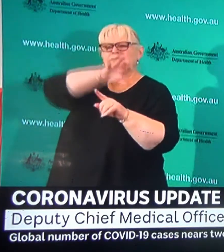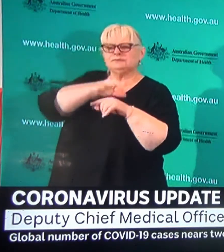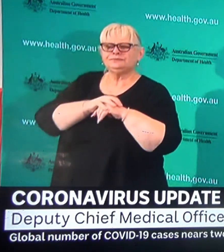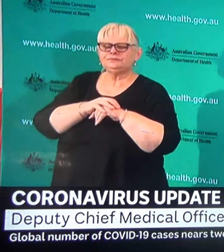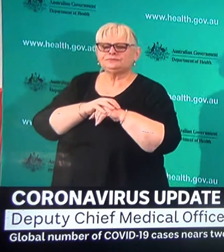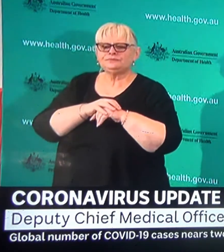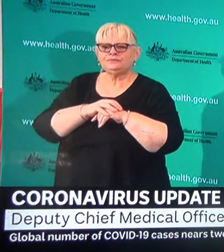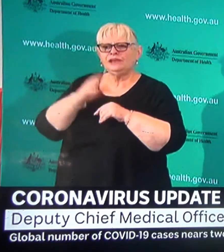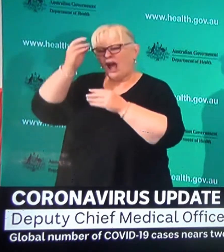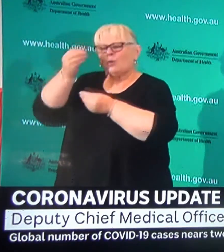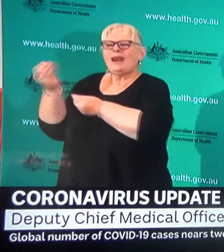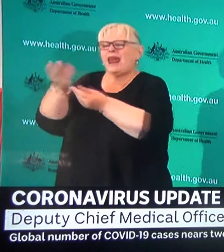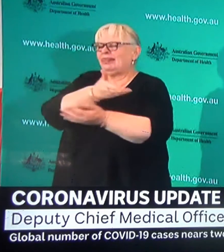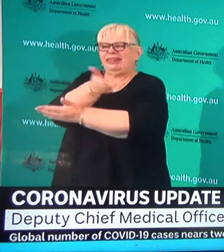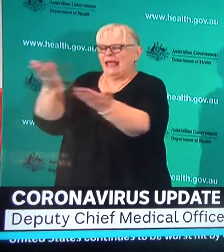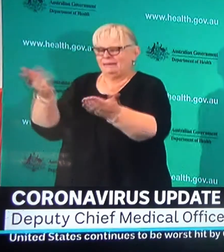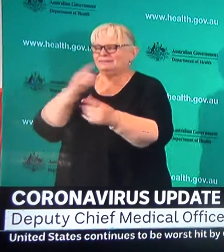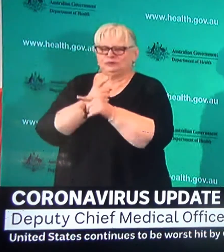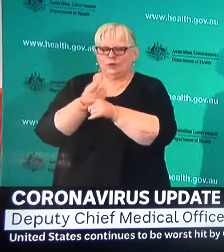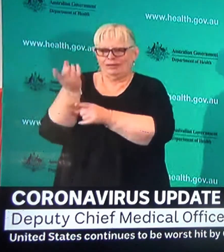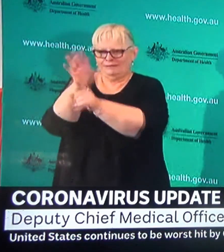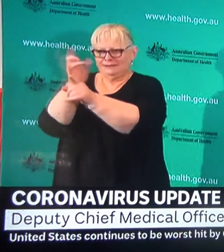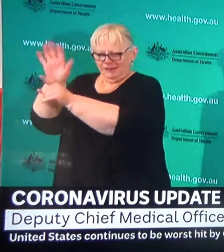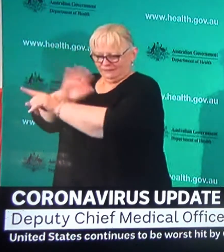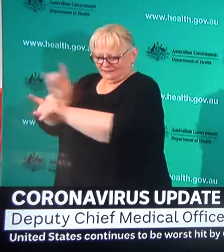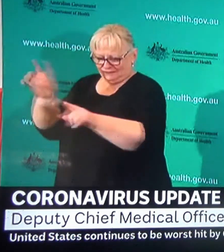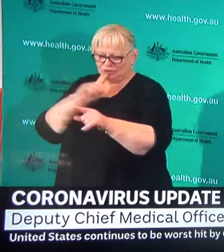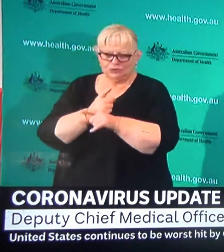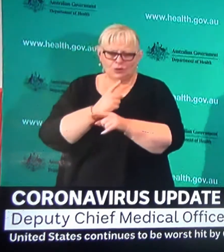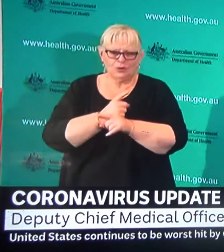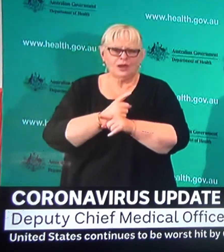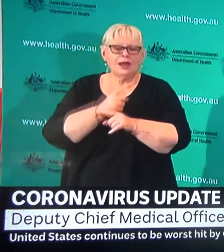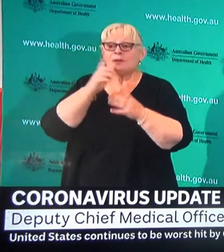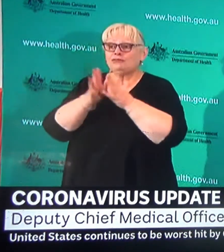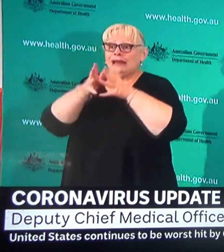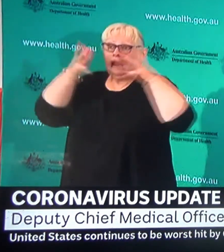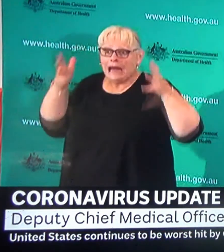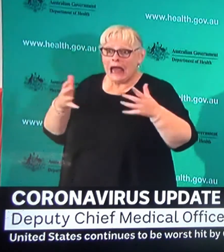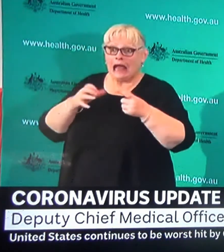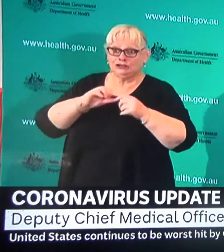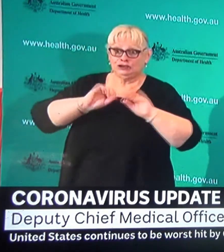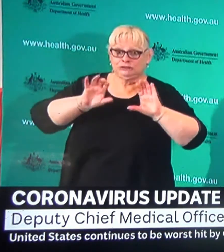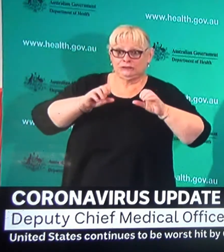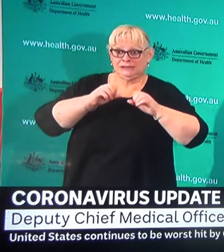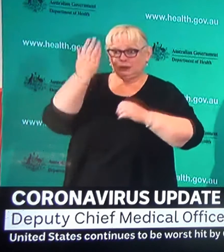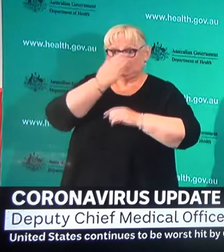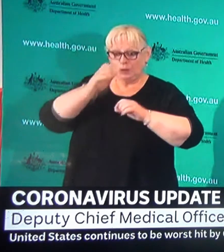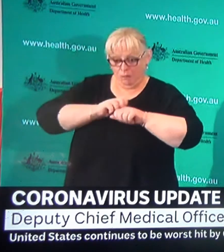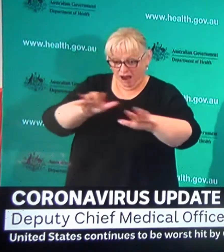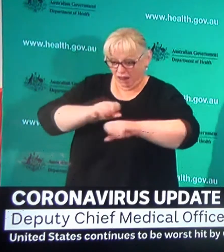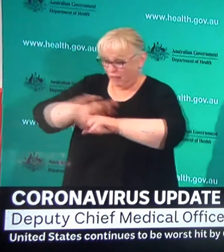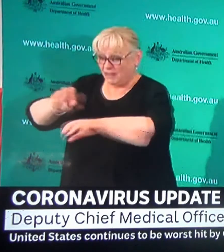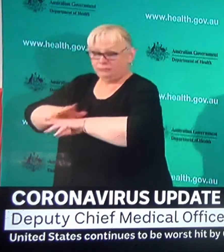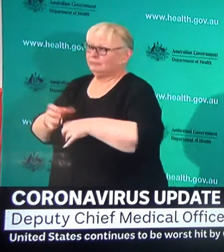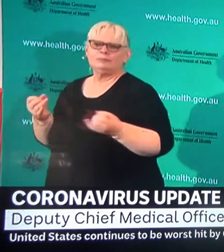to let them comment on specifically, but there are not large outbreaks within schools as a result of